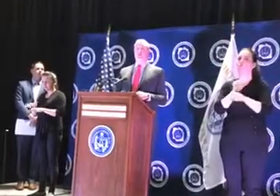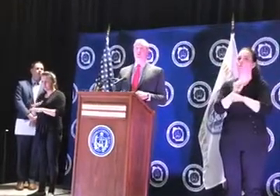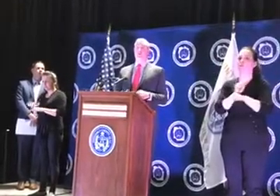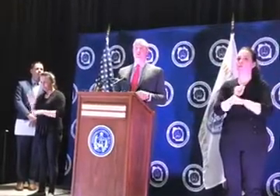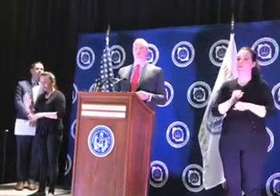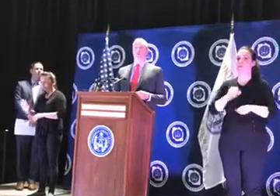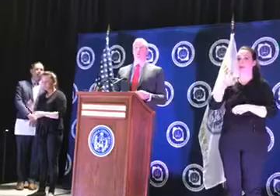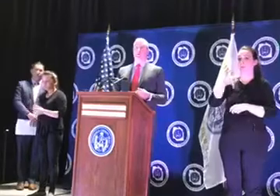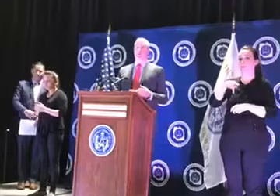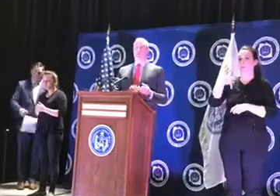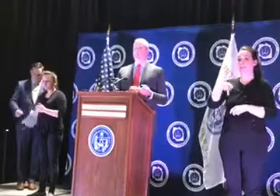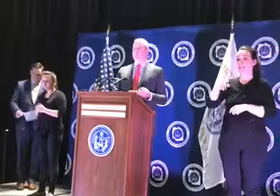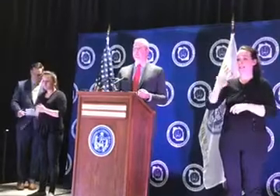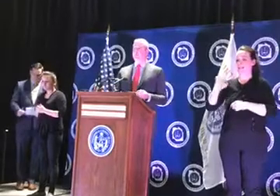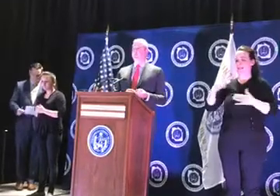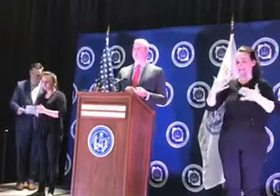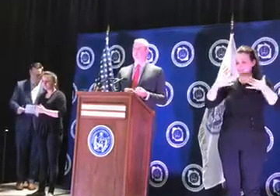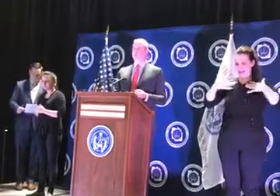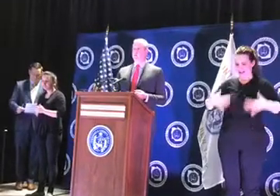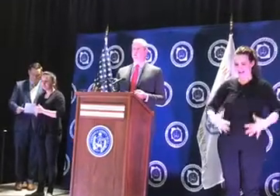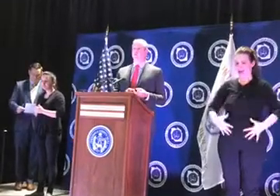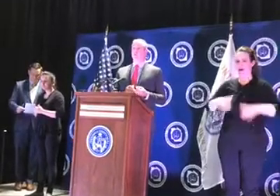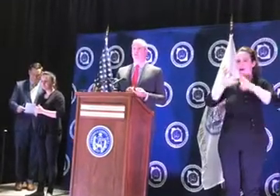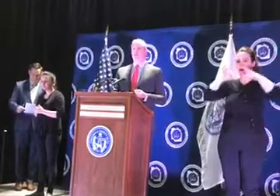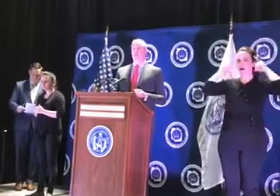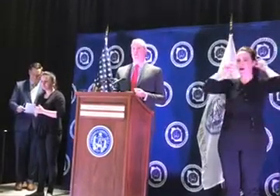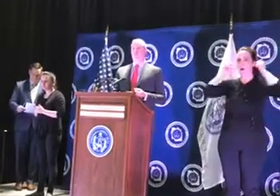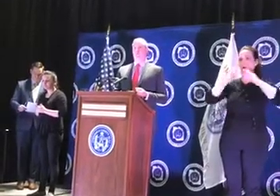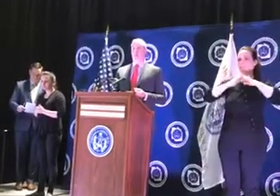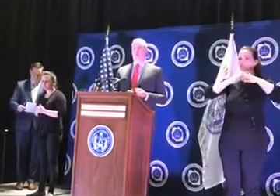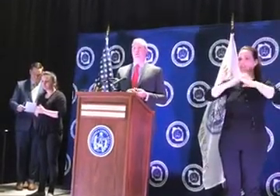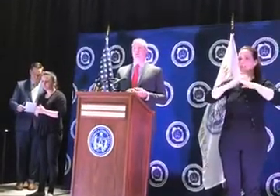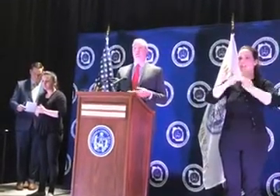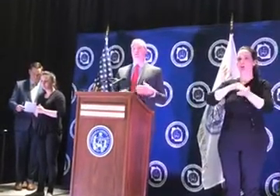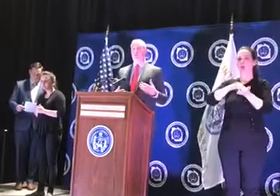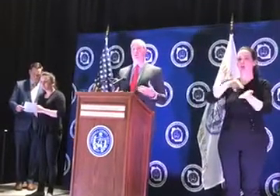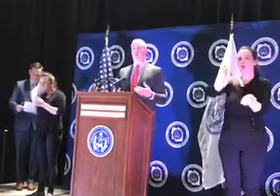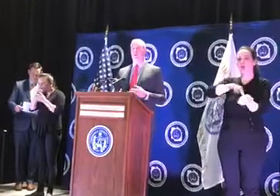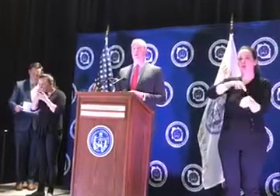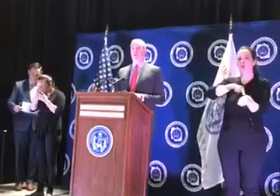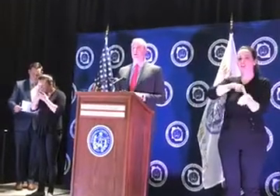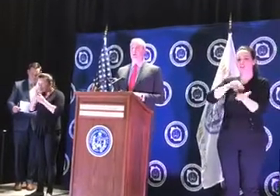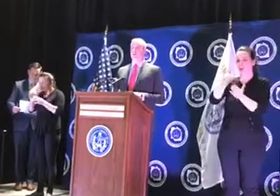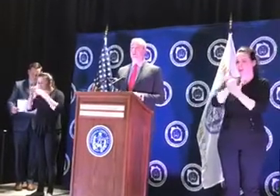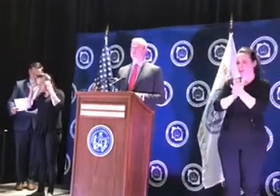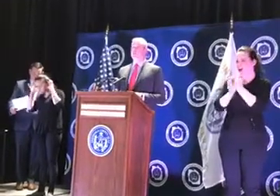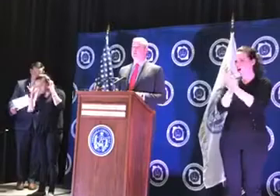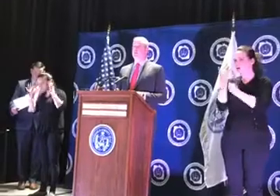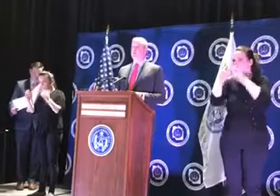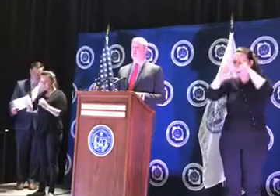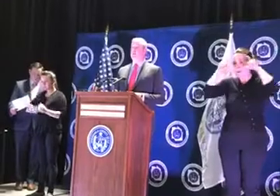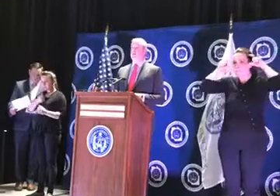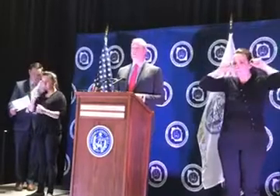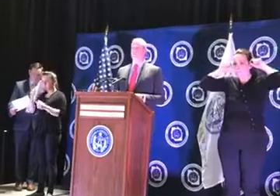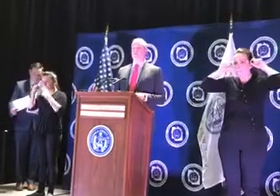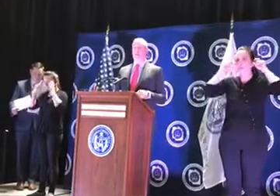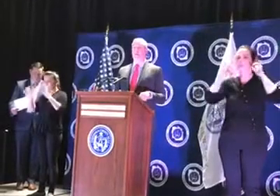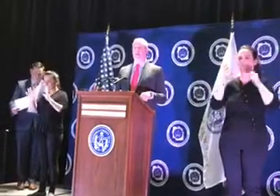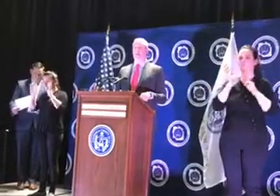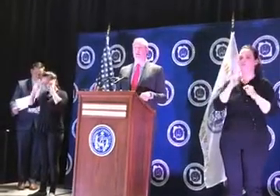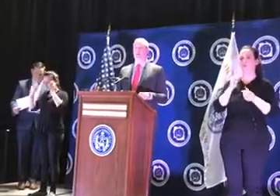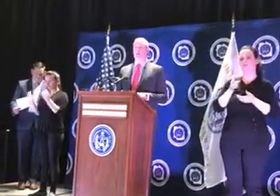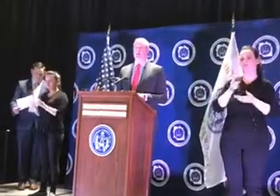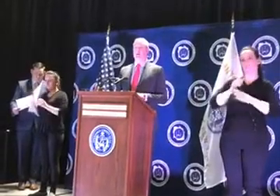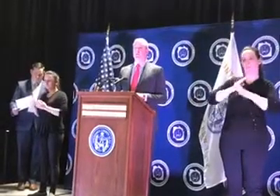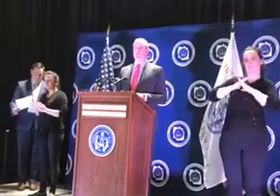So when I'm talking about PPE, gowns, gloves, masks, respirators, we're also green in that area